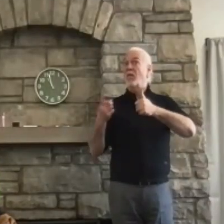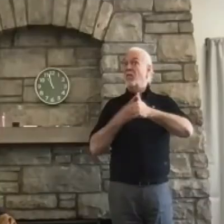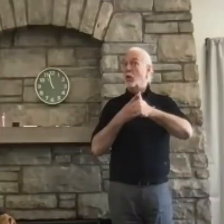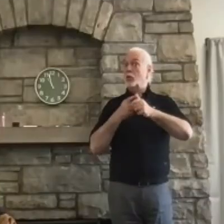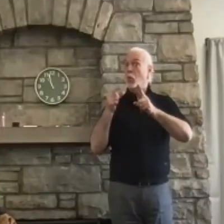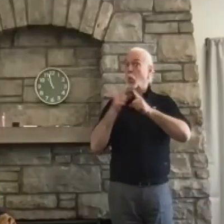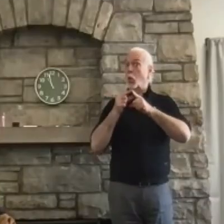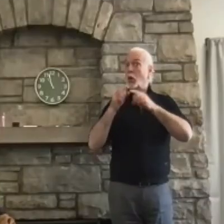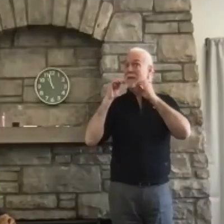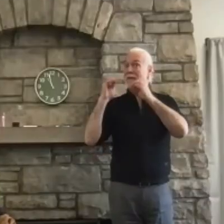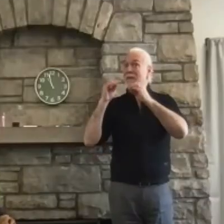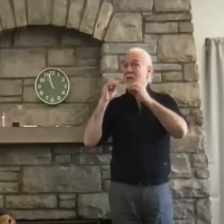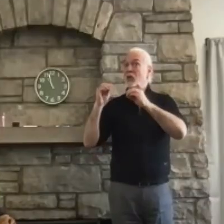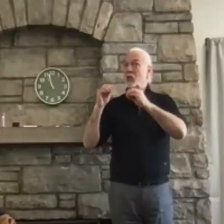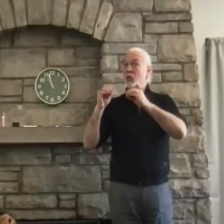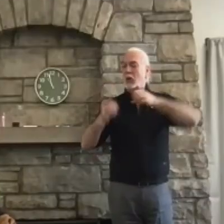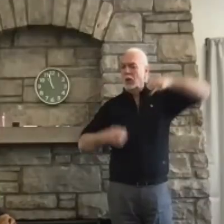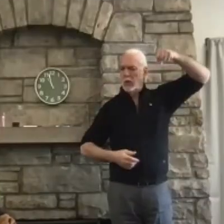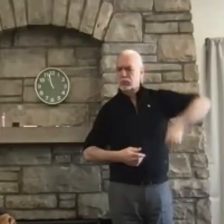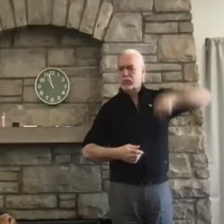with her fingers.